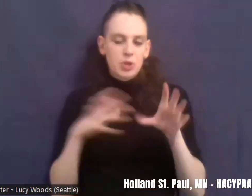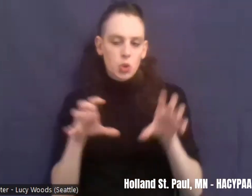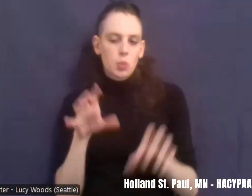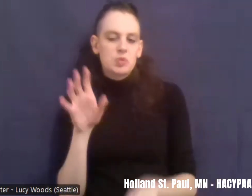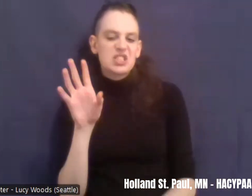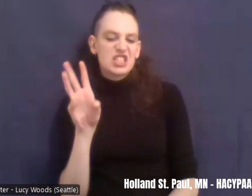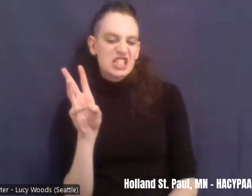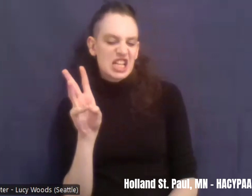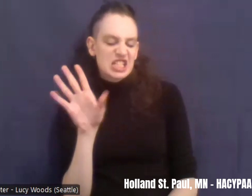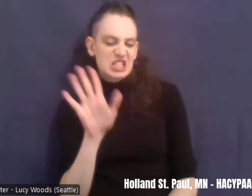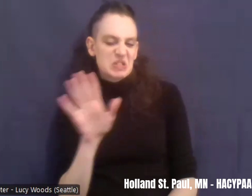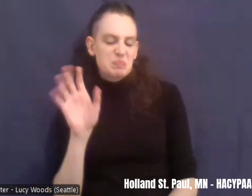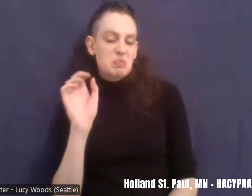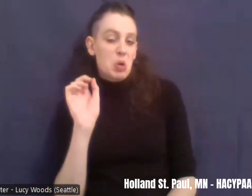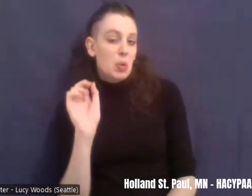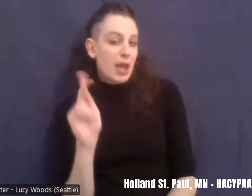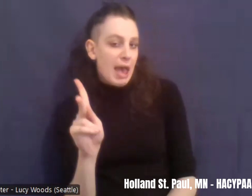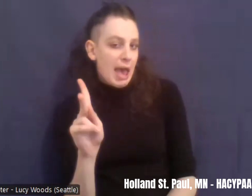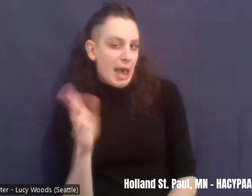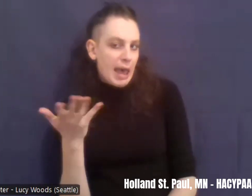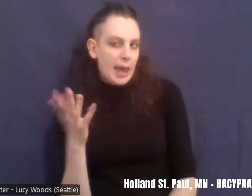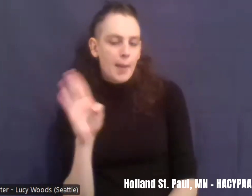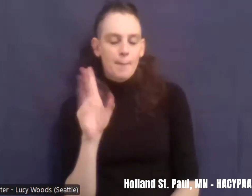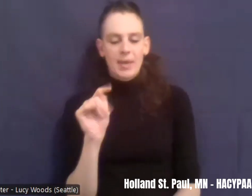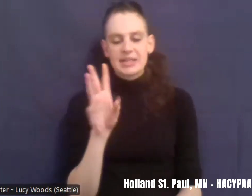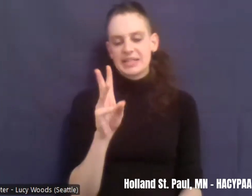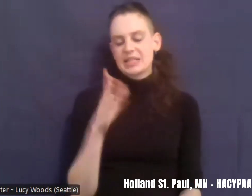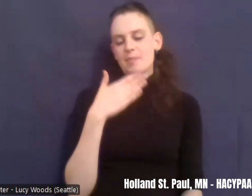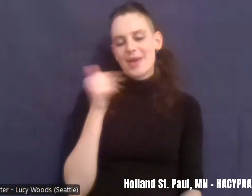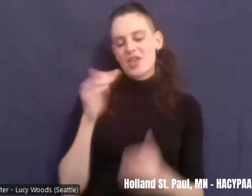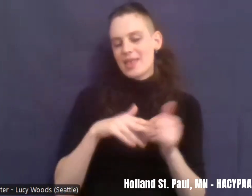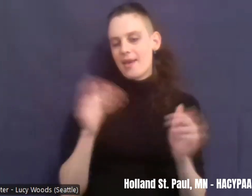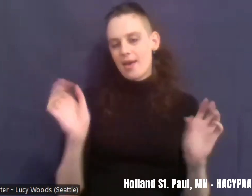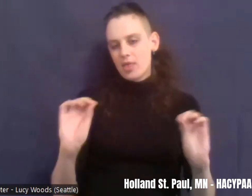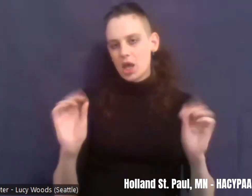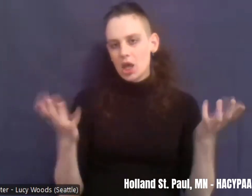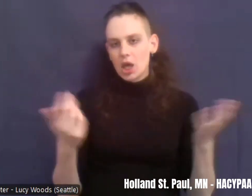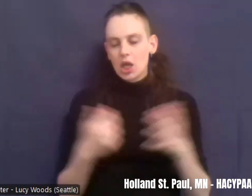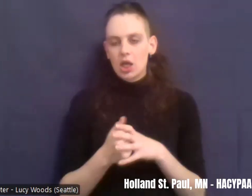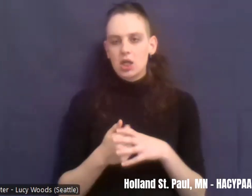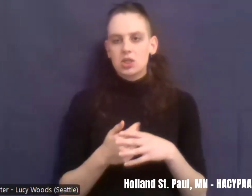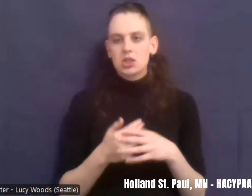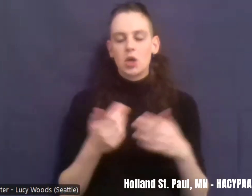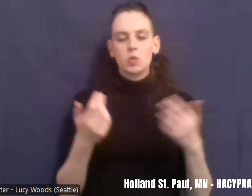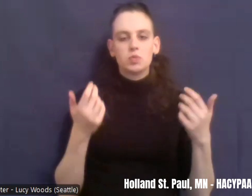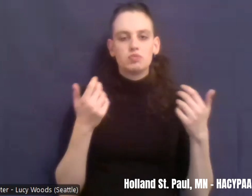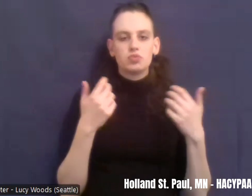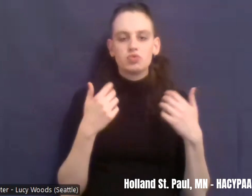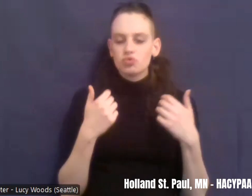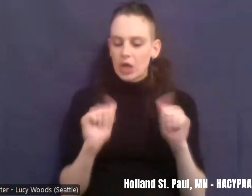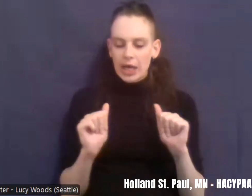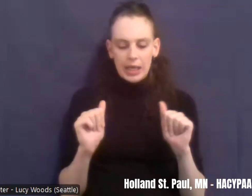nothing. So like as long as you're doing something that like is touching each part, I think like